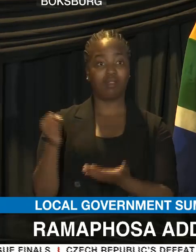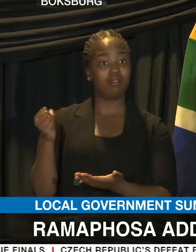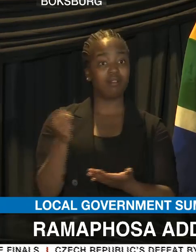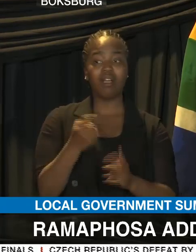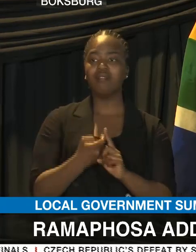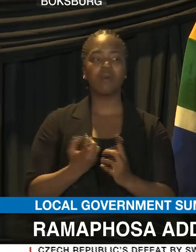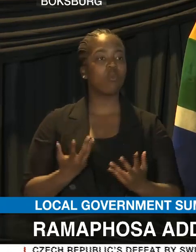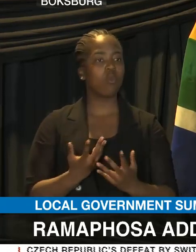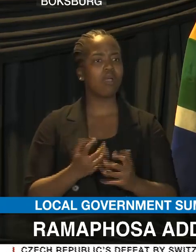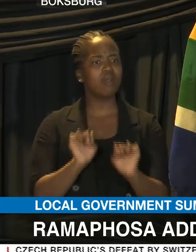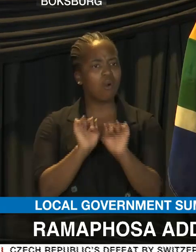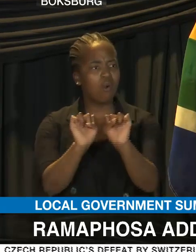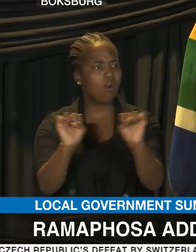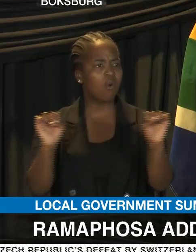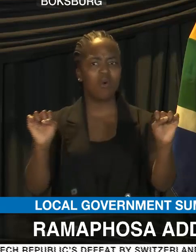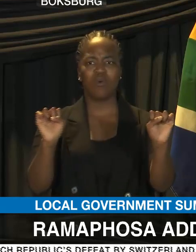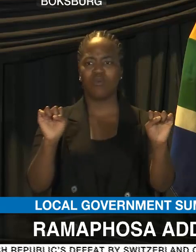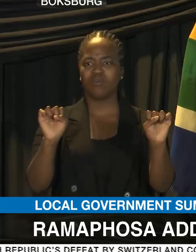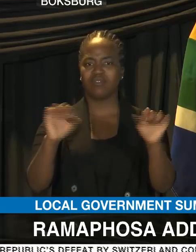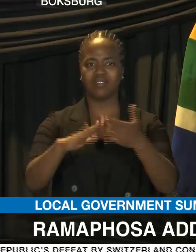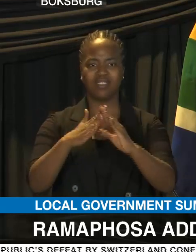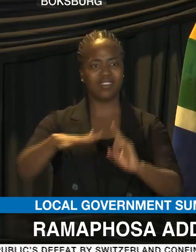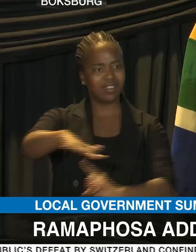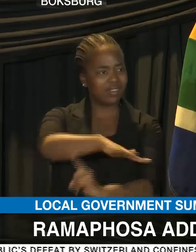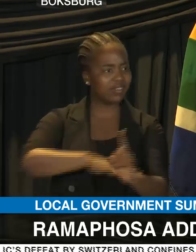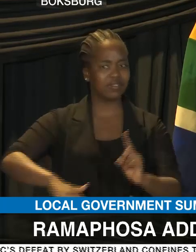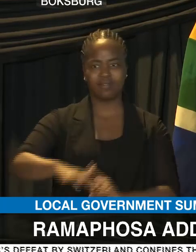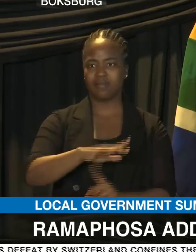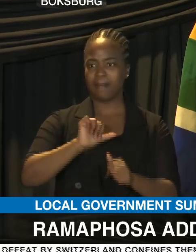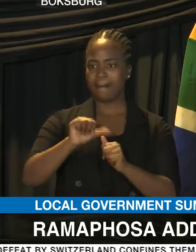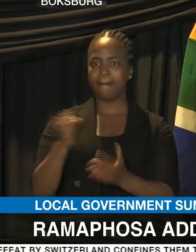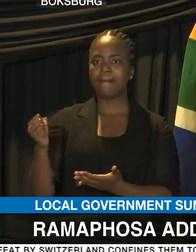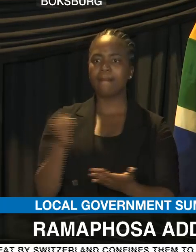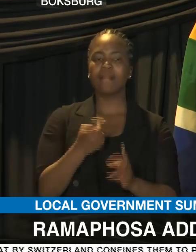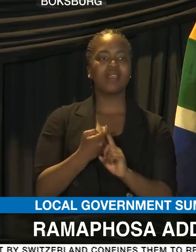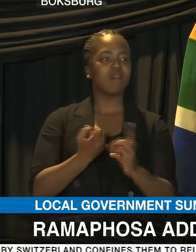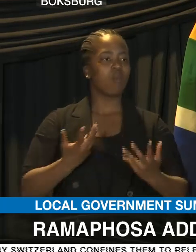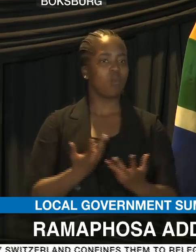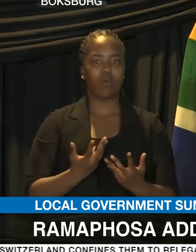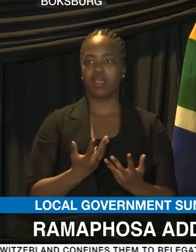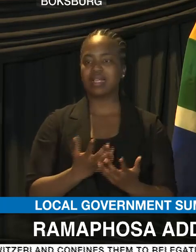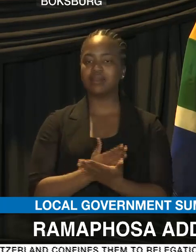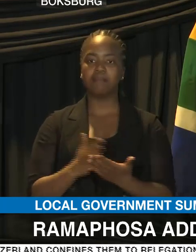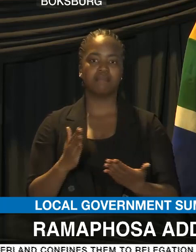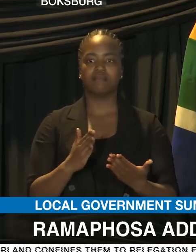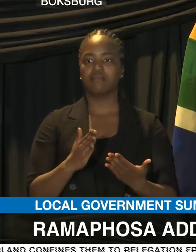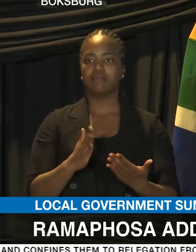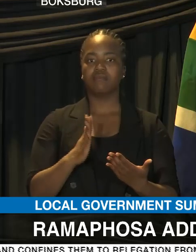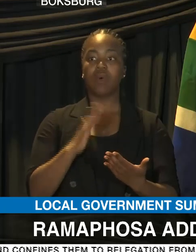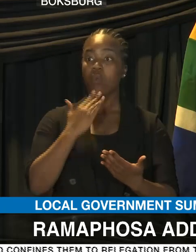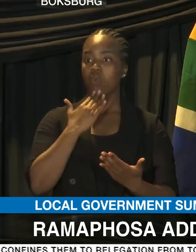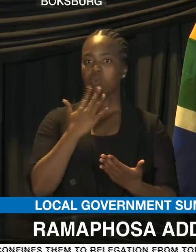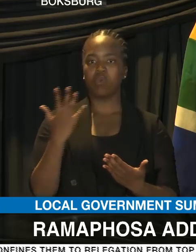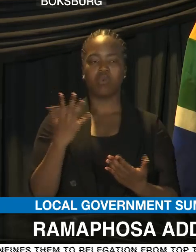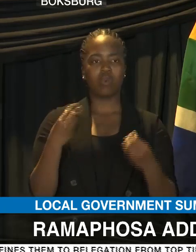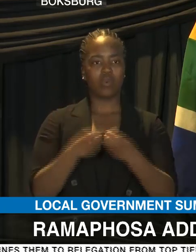from your own resources, as well as better funding from the equitable share, whose formula, as